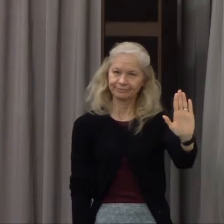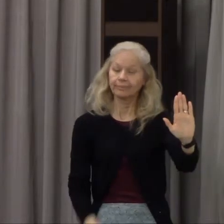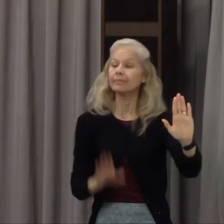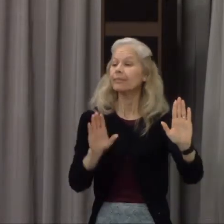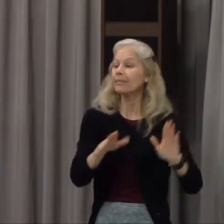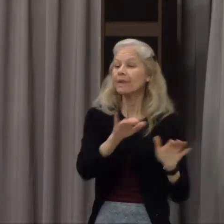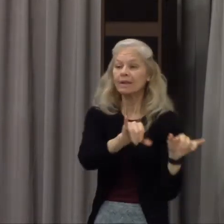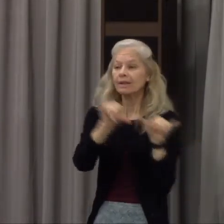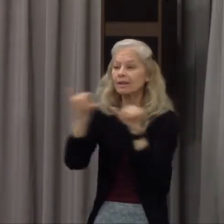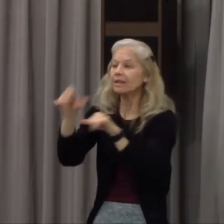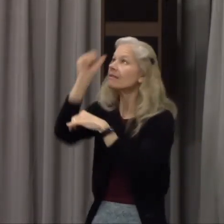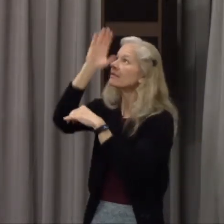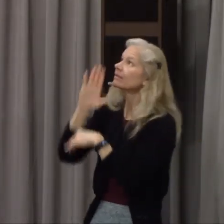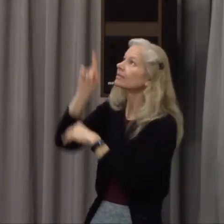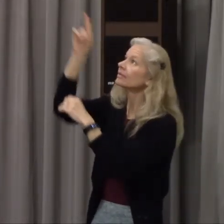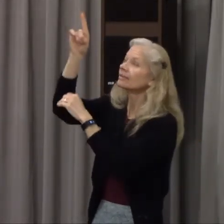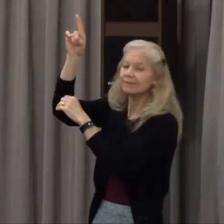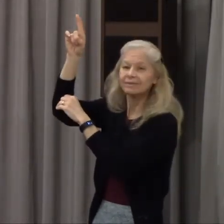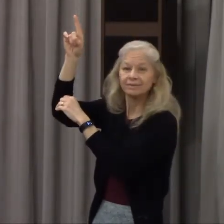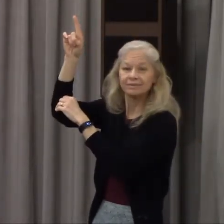and every one of our works is going to be tried.